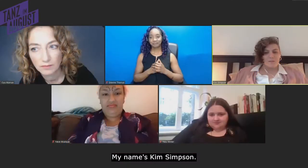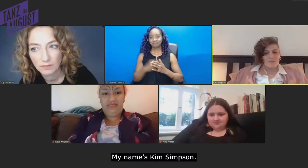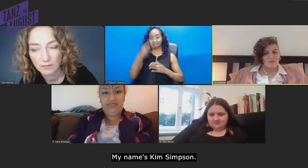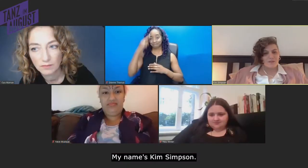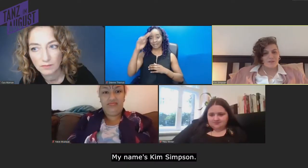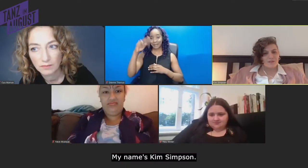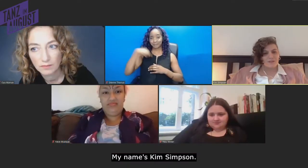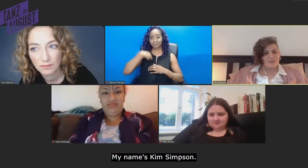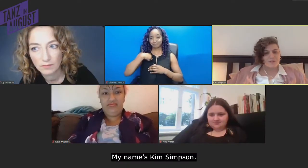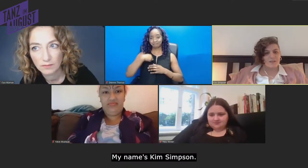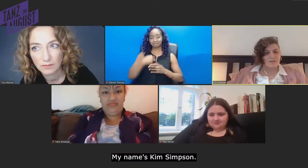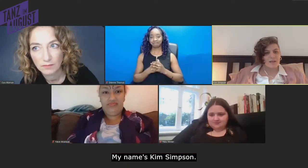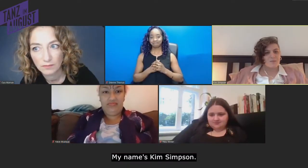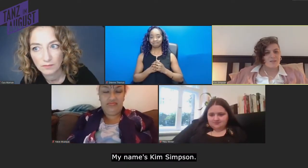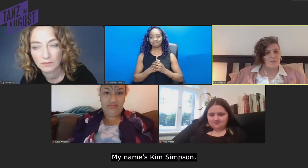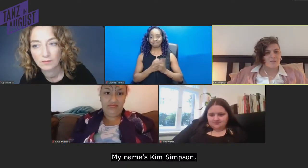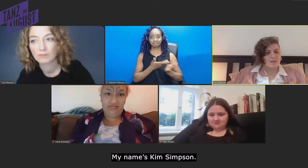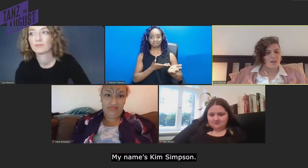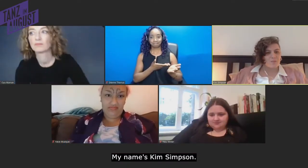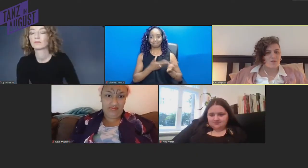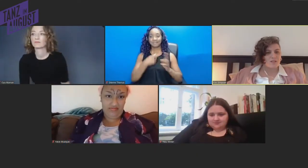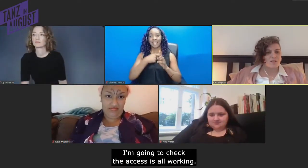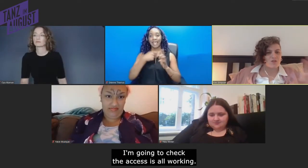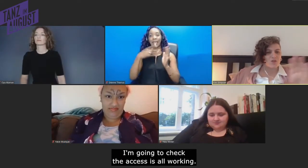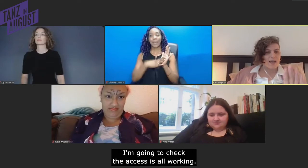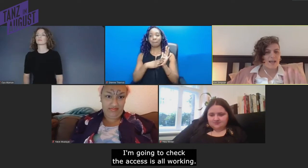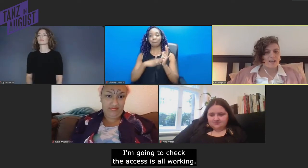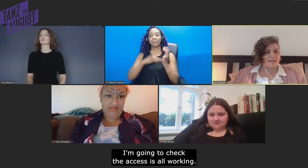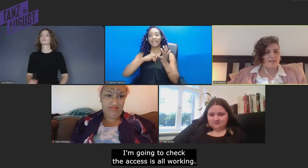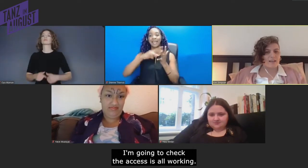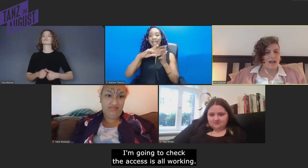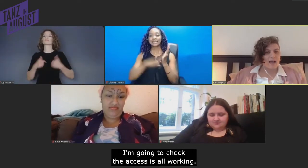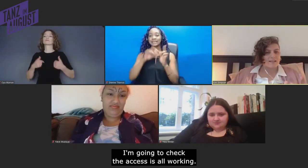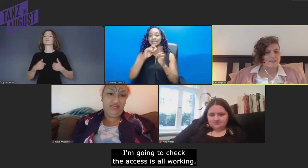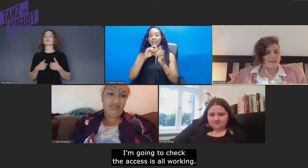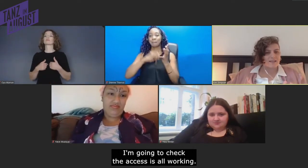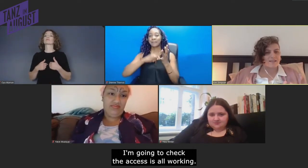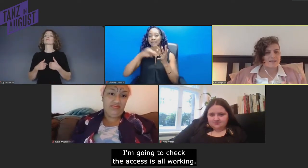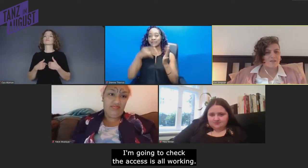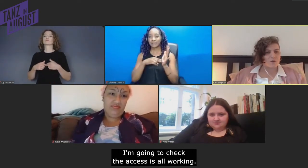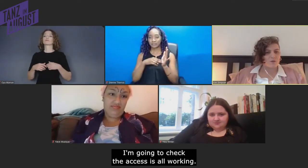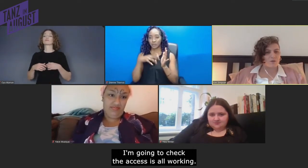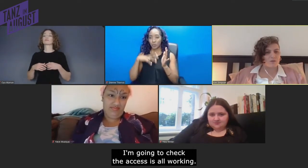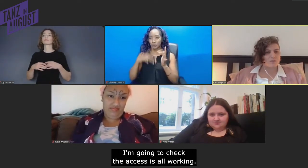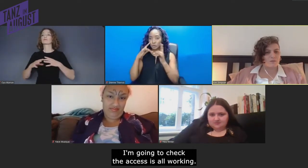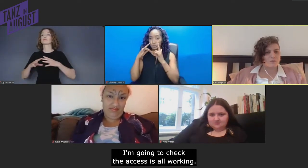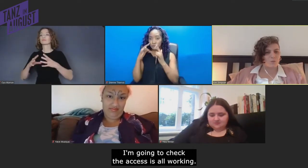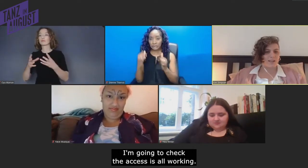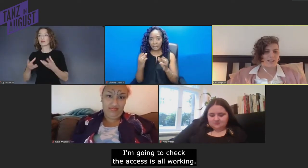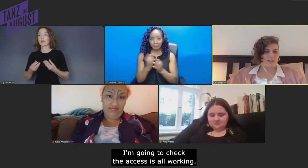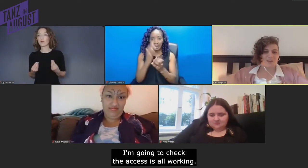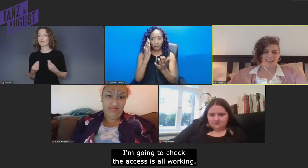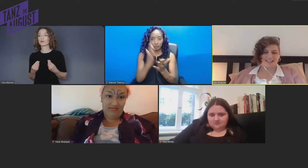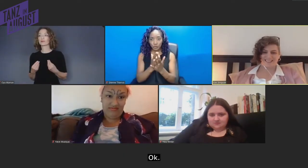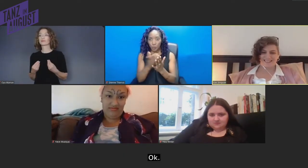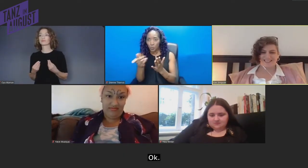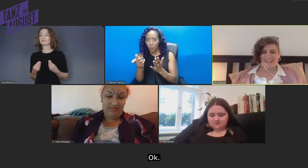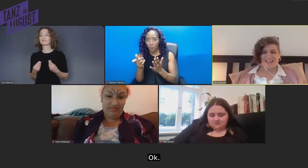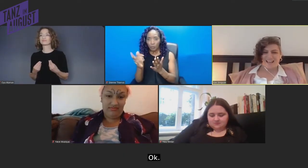My name's Kim Simpson. I'm just going to check that the access is all working